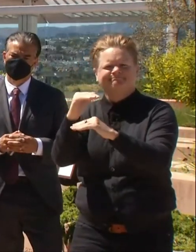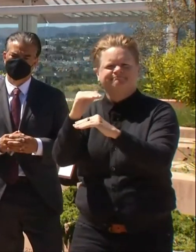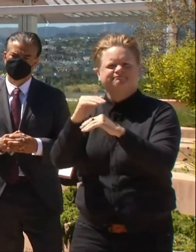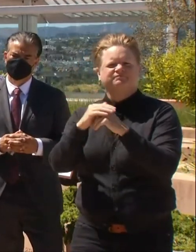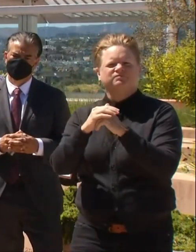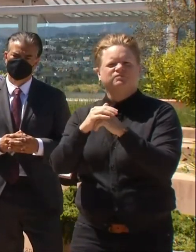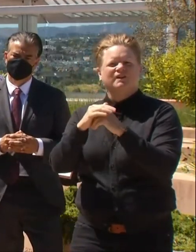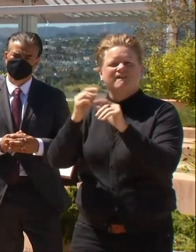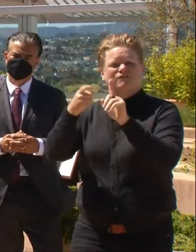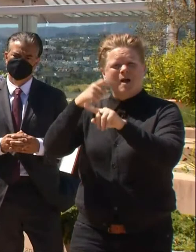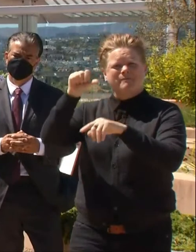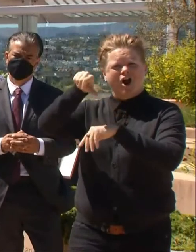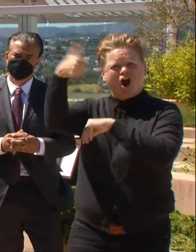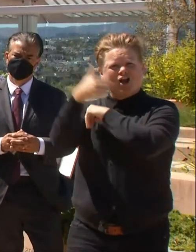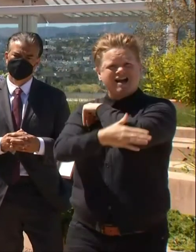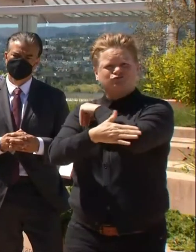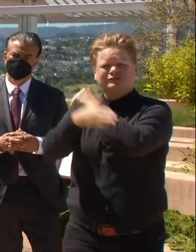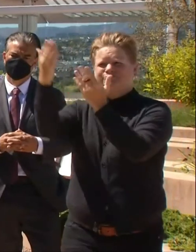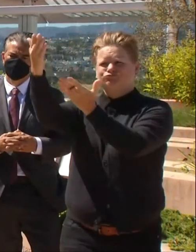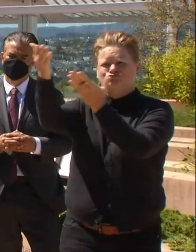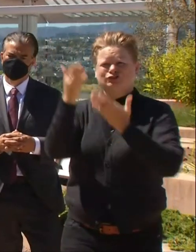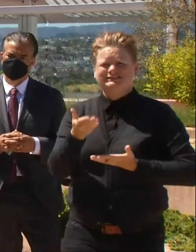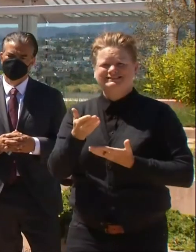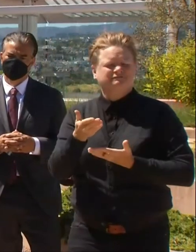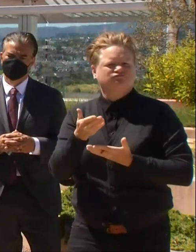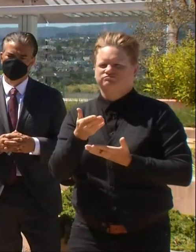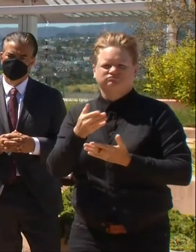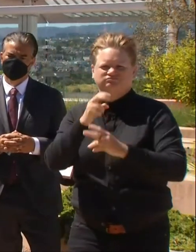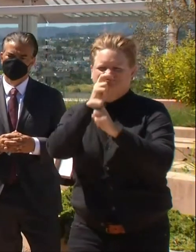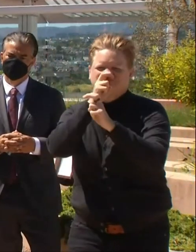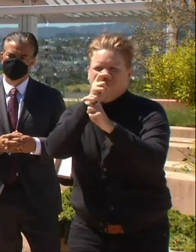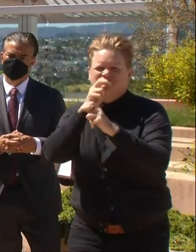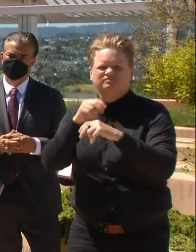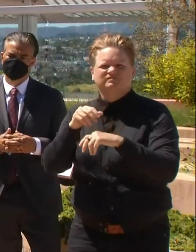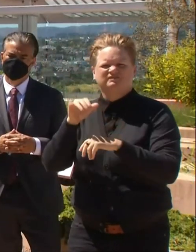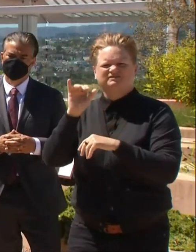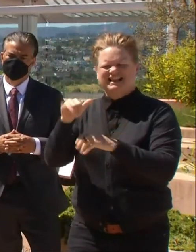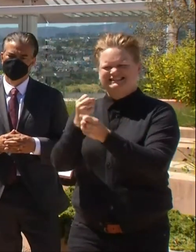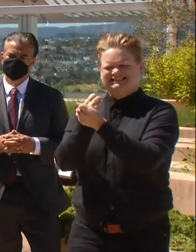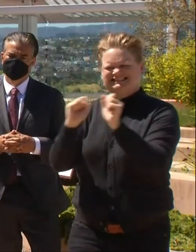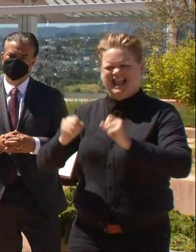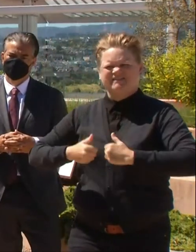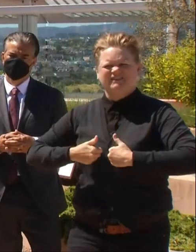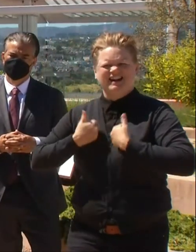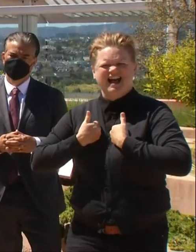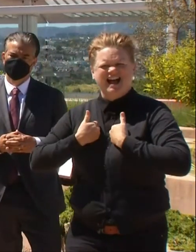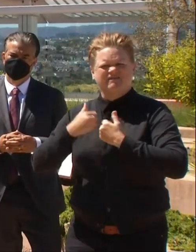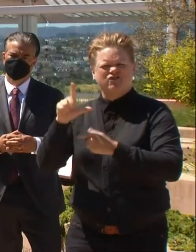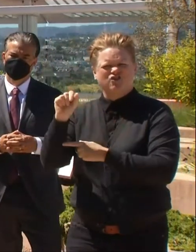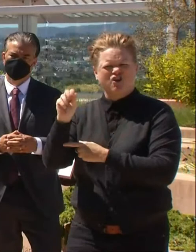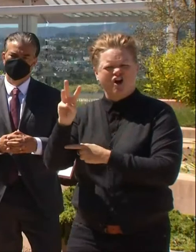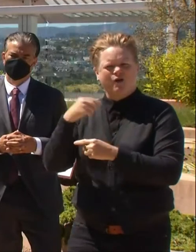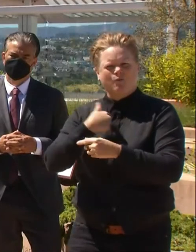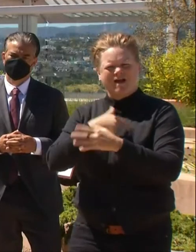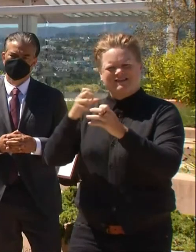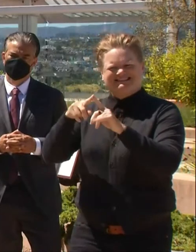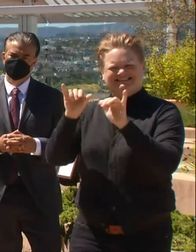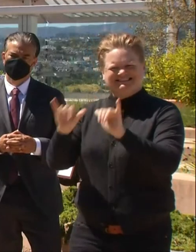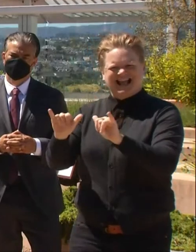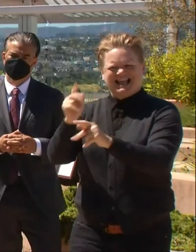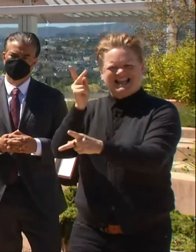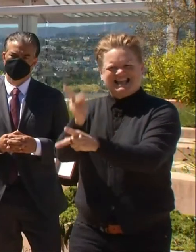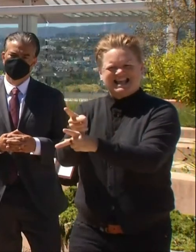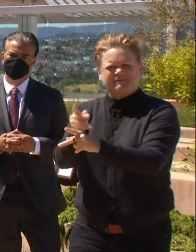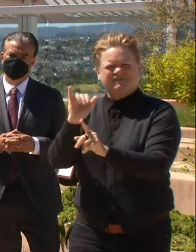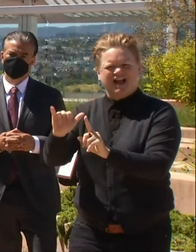these weapons have saved lives. I think it's demonstrably proven to be successful. We want to uphold this law. We want to continue it to be a model. We want to continue to advocate